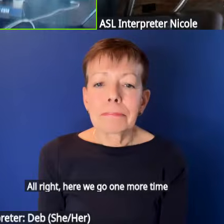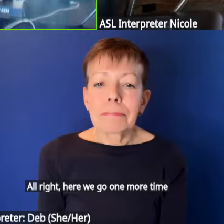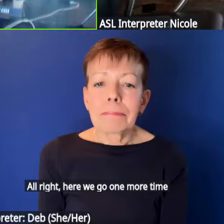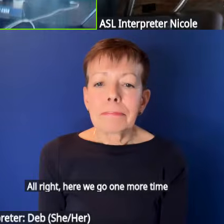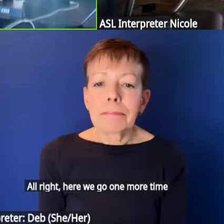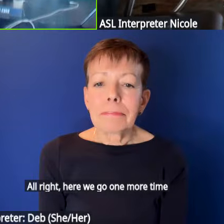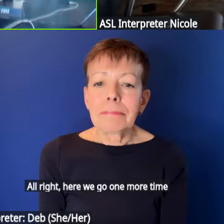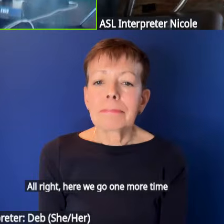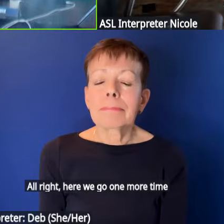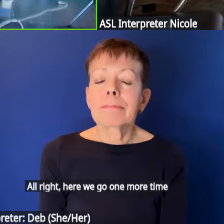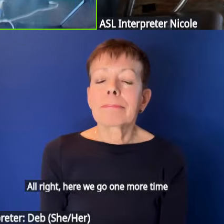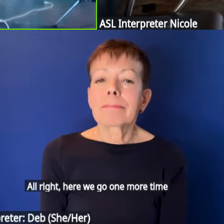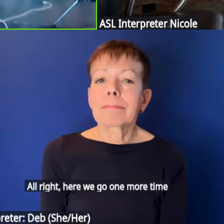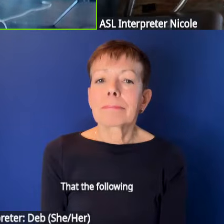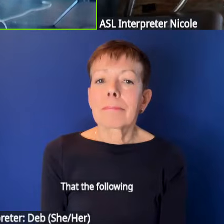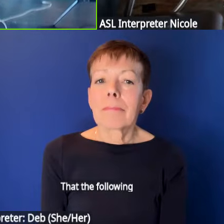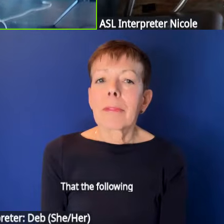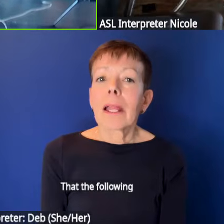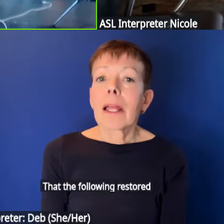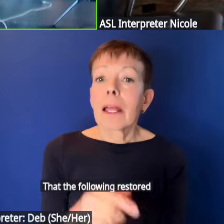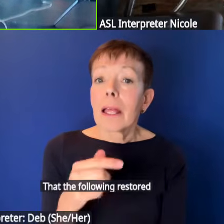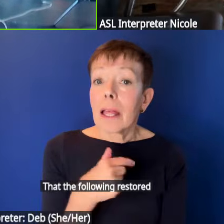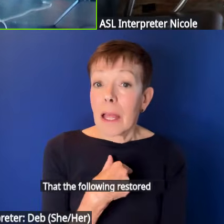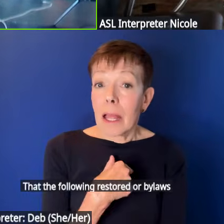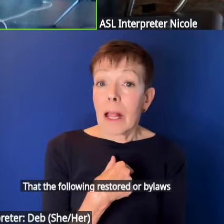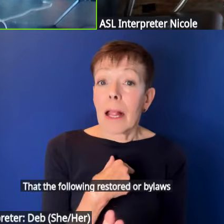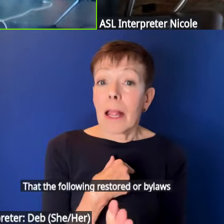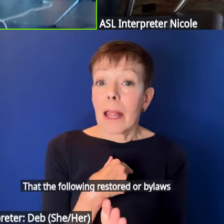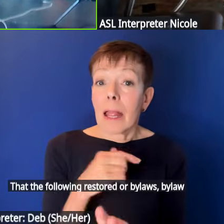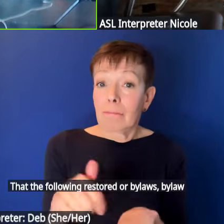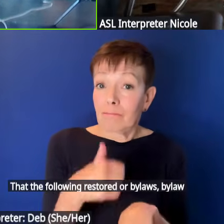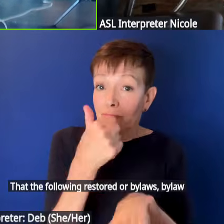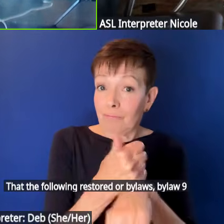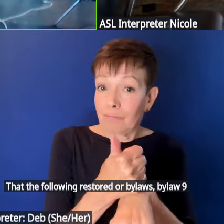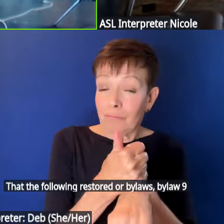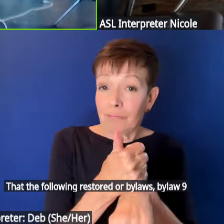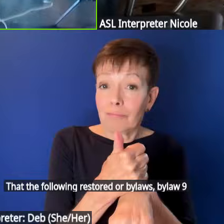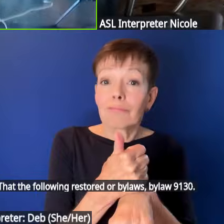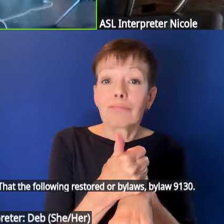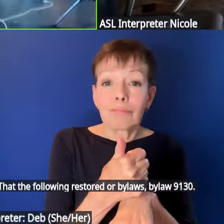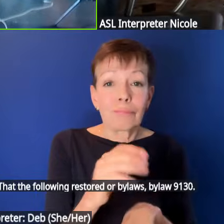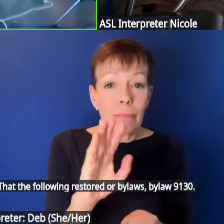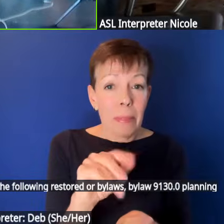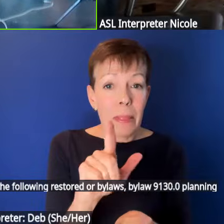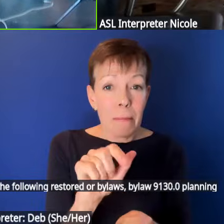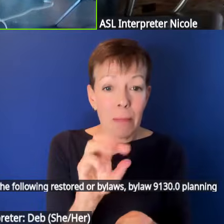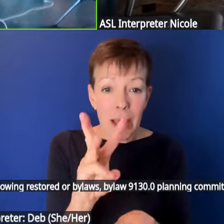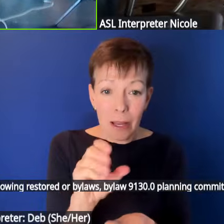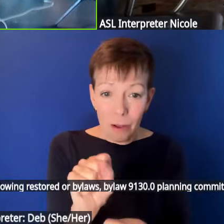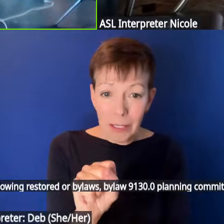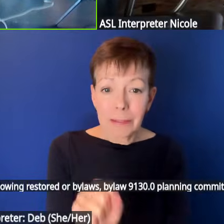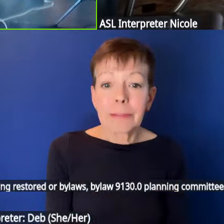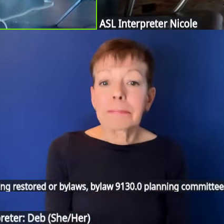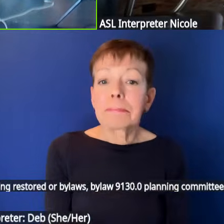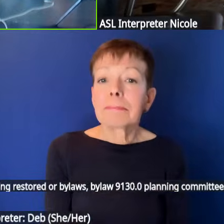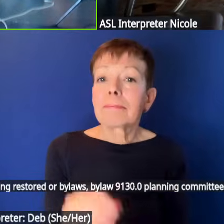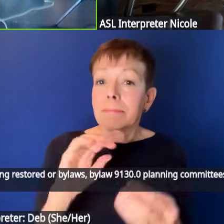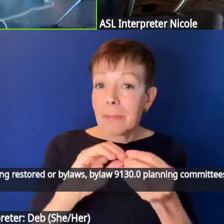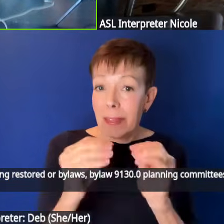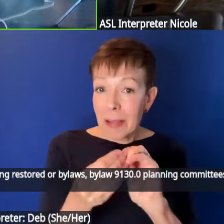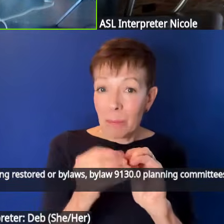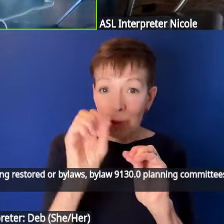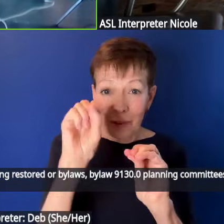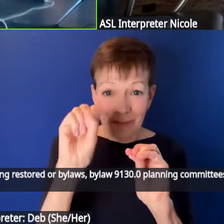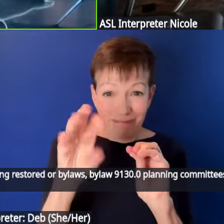That the following restored board bylaws, bylaw 9130.0 standing committees, bylaw 9130.1 the